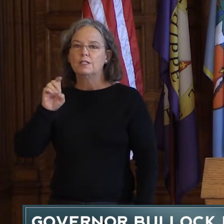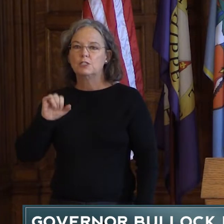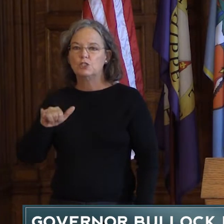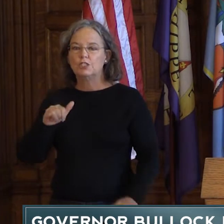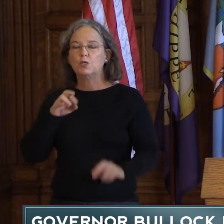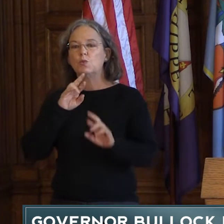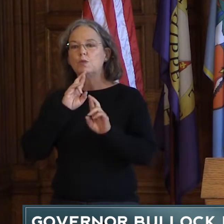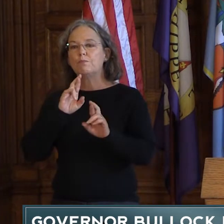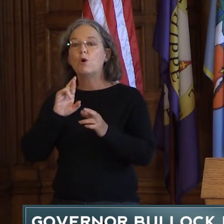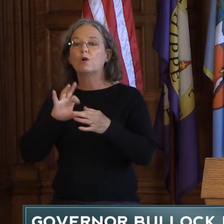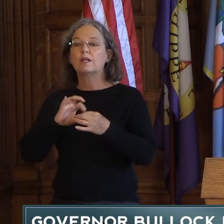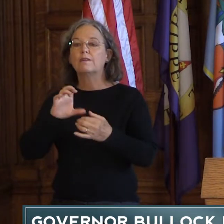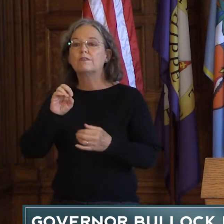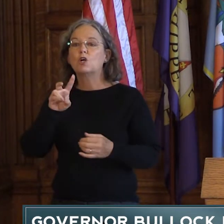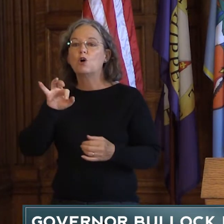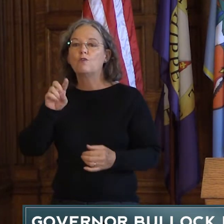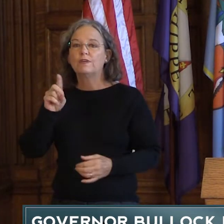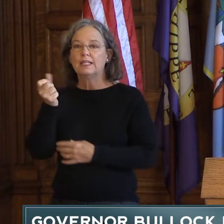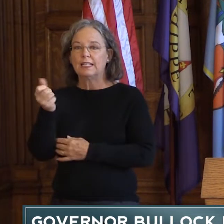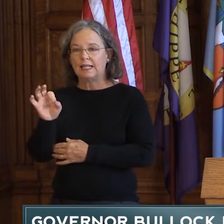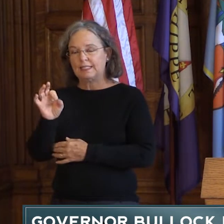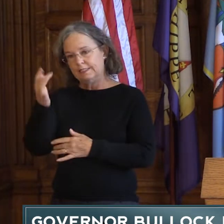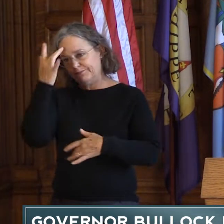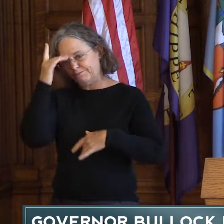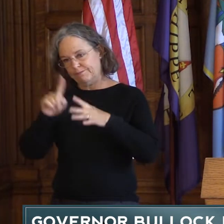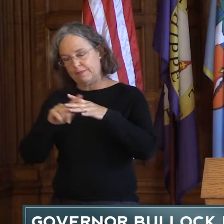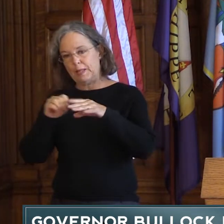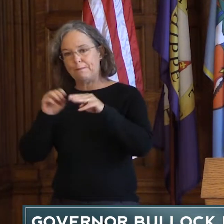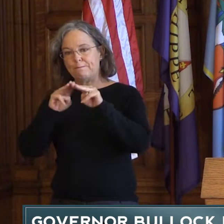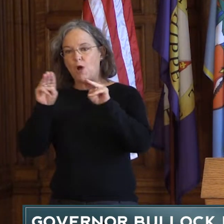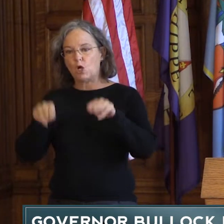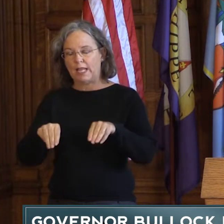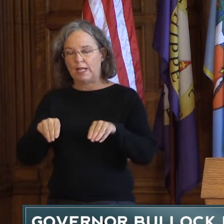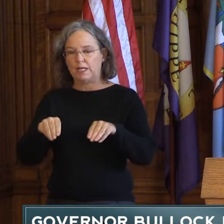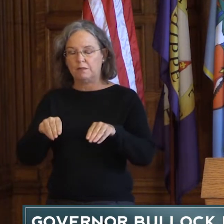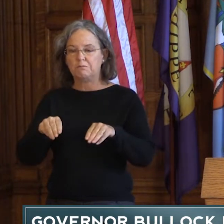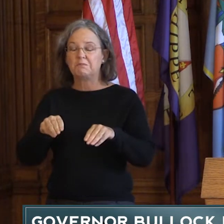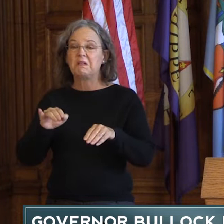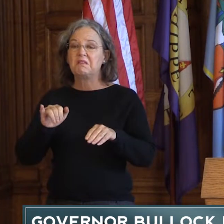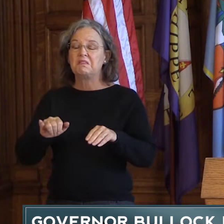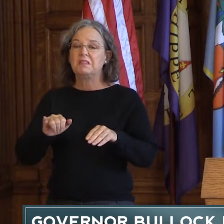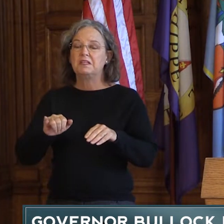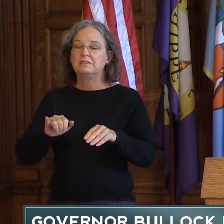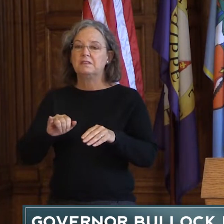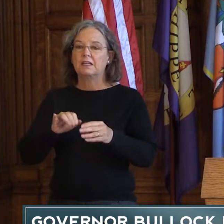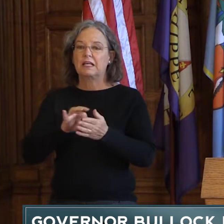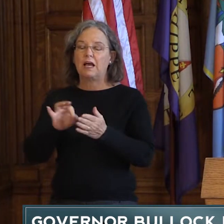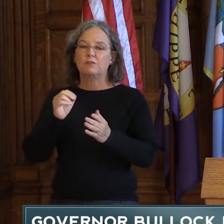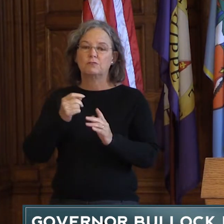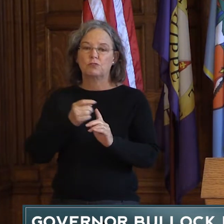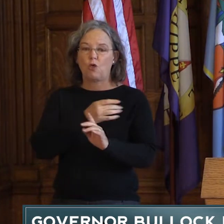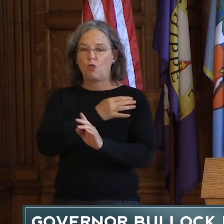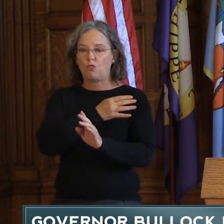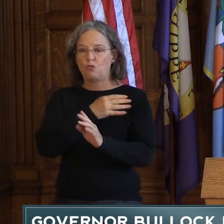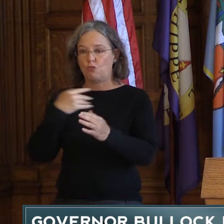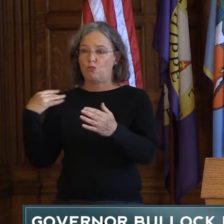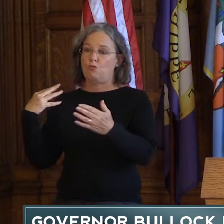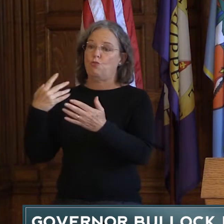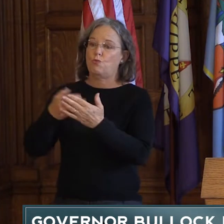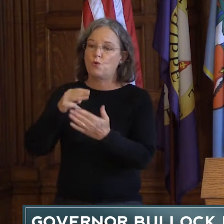COVID-19 cases in Montana. The report analyzes cases through May 1st. It's on the